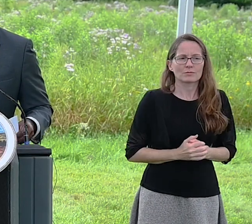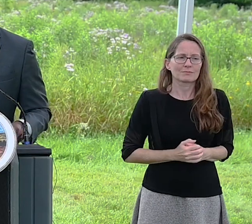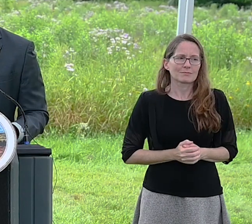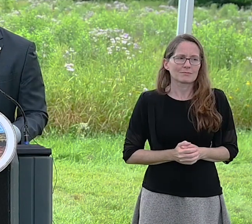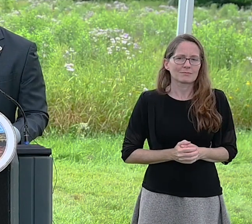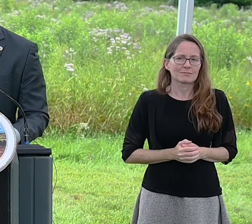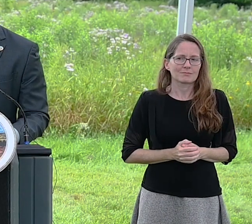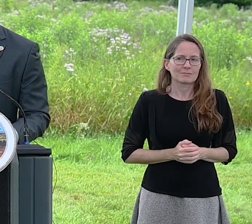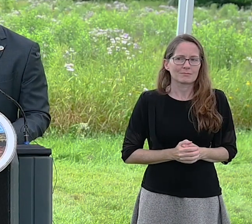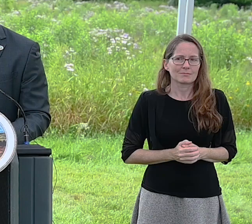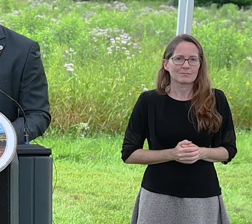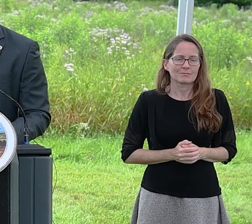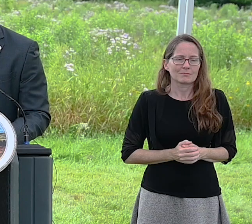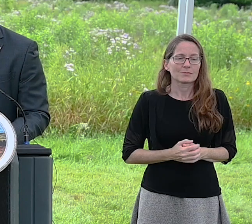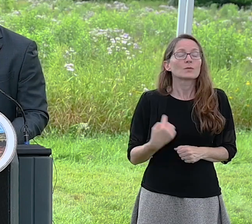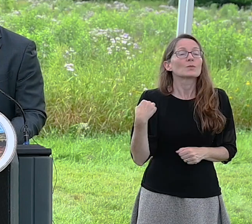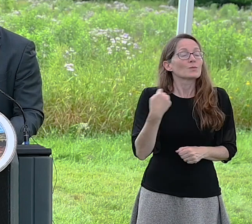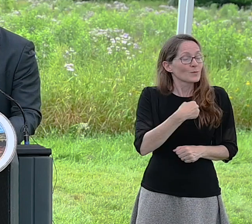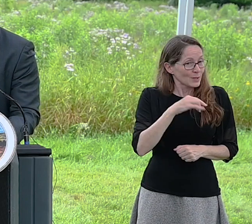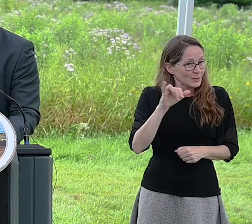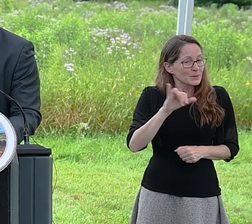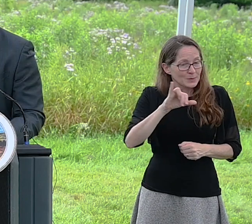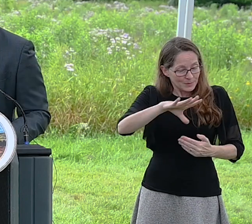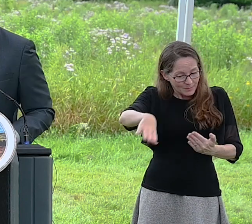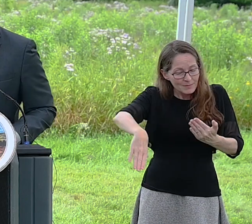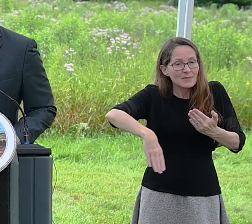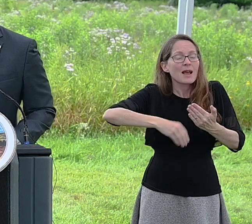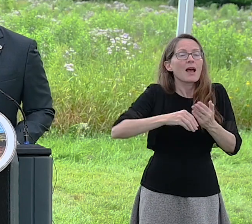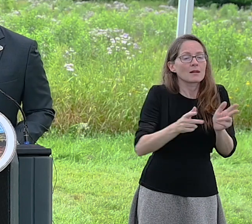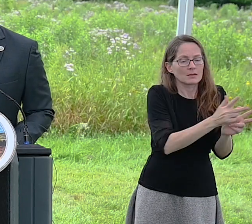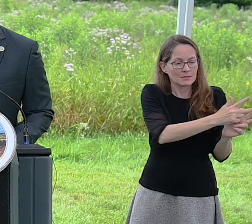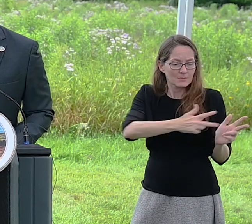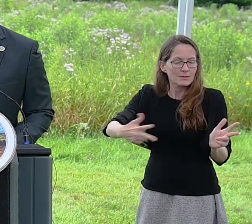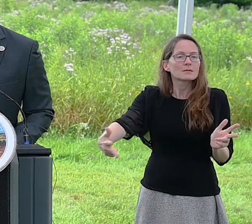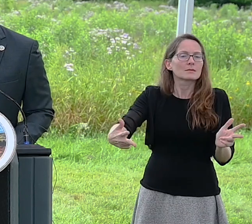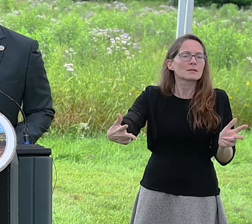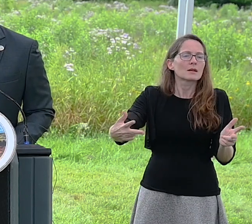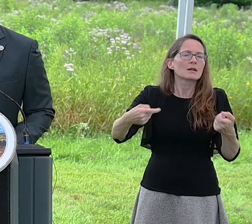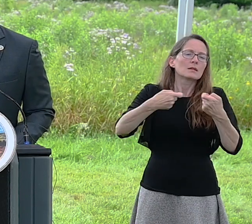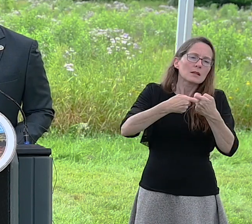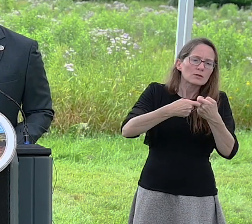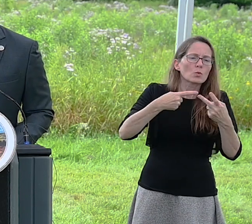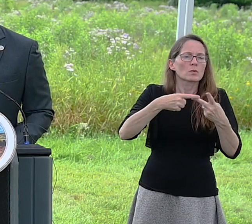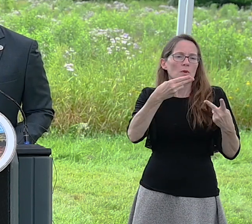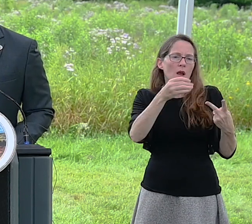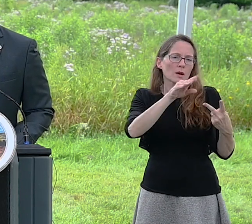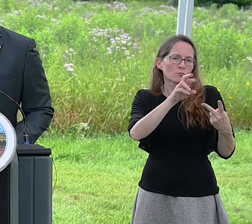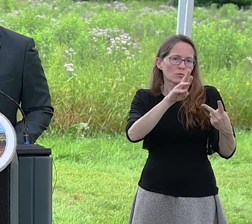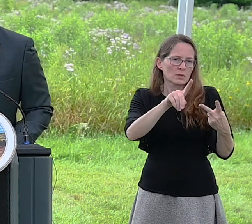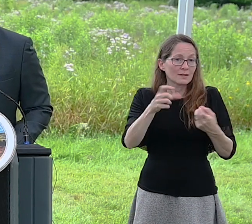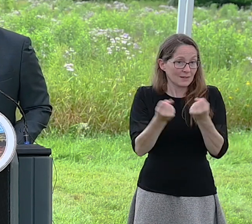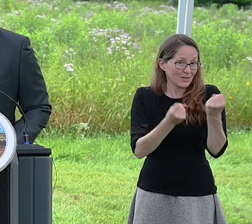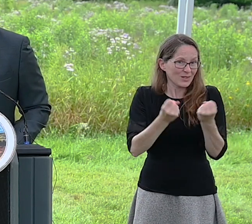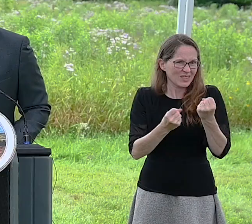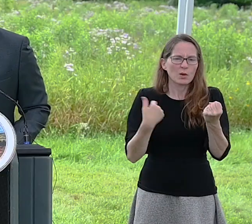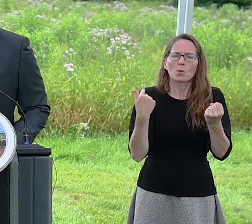We're expanding the county's fleet of electric and hybrid vehicles, and we have thus far installed